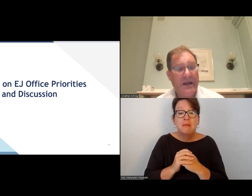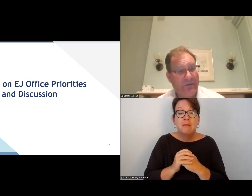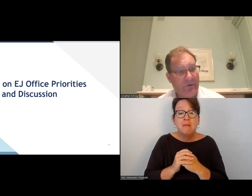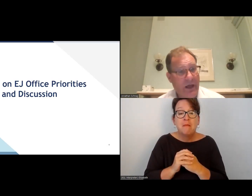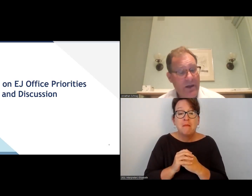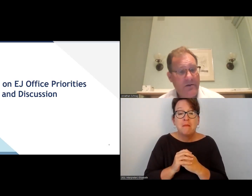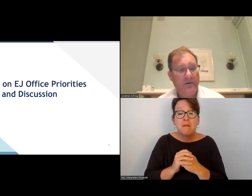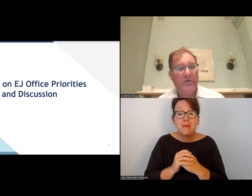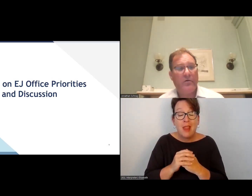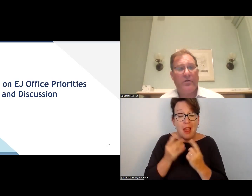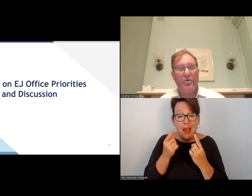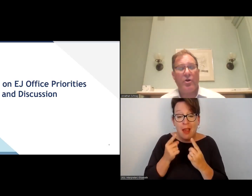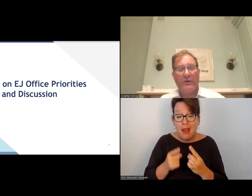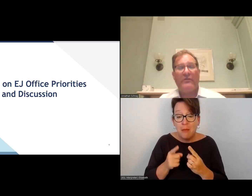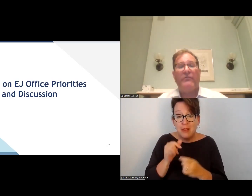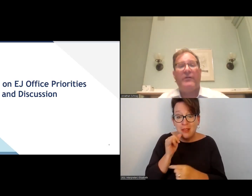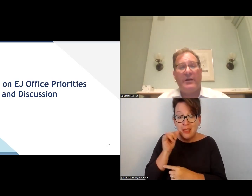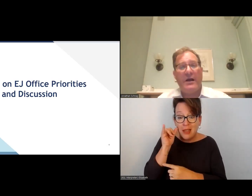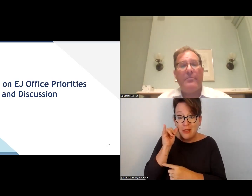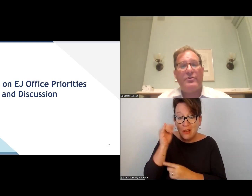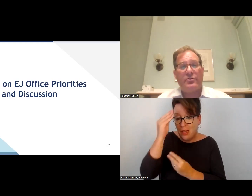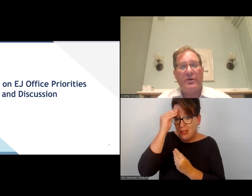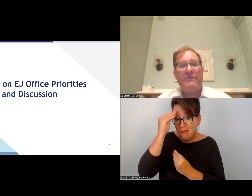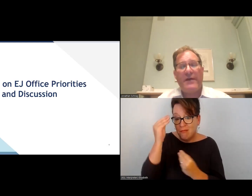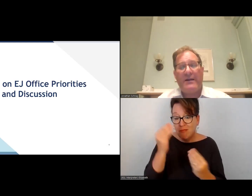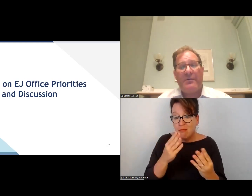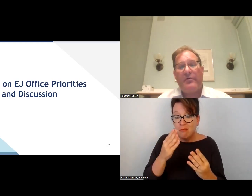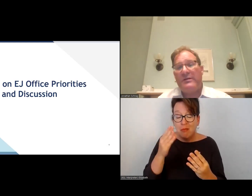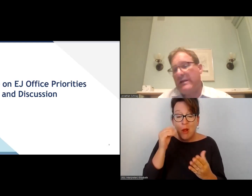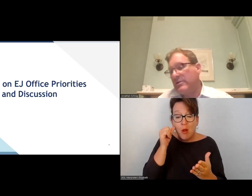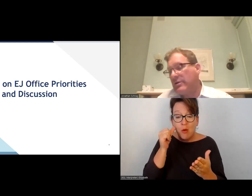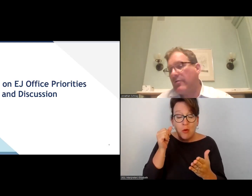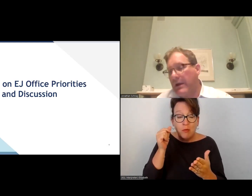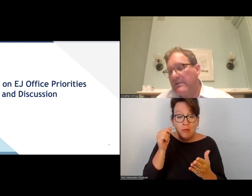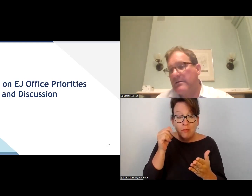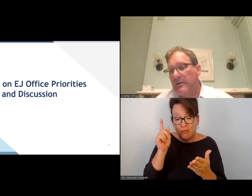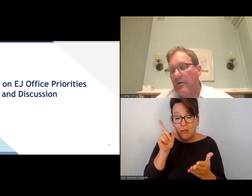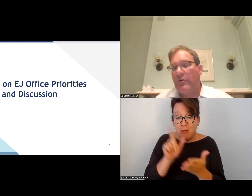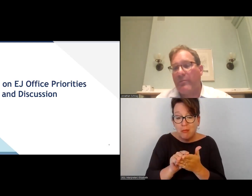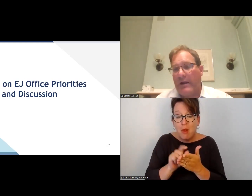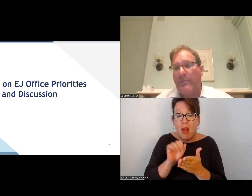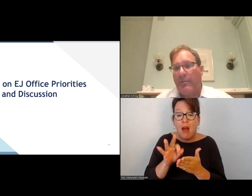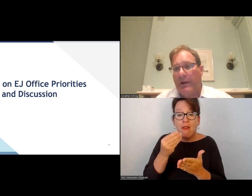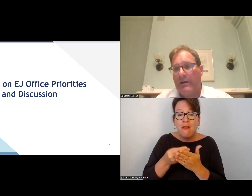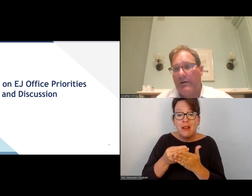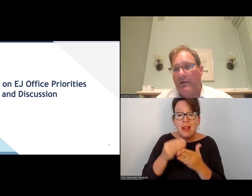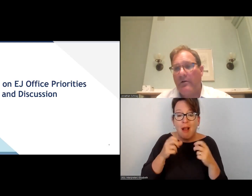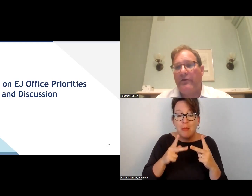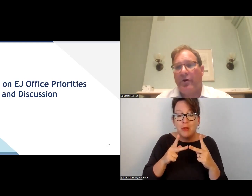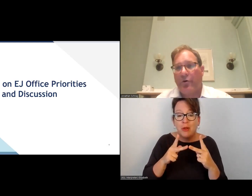Just yesterday, the notice of funding opportunity for that implementation grant was made